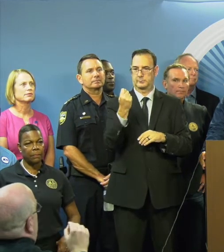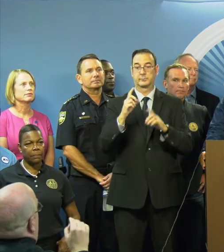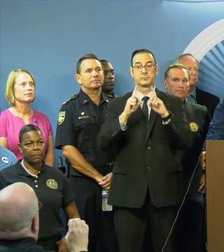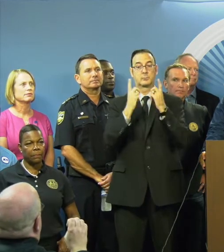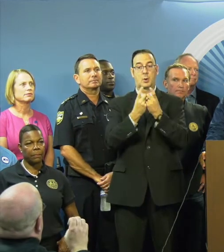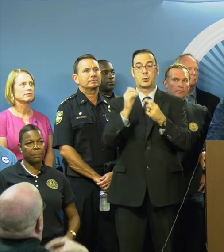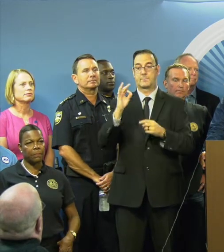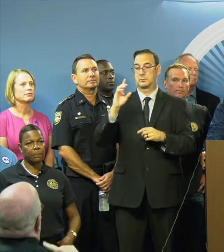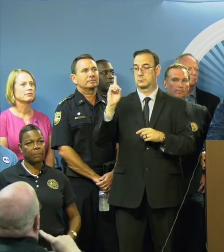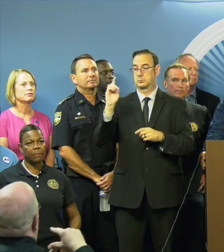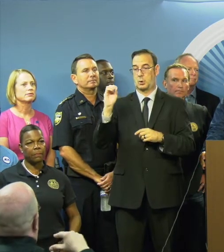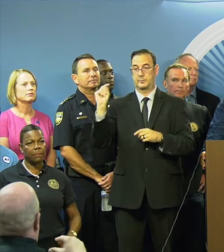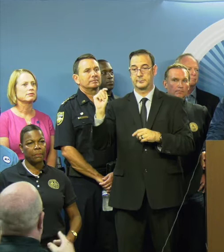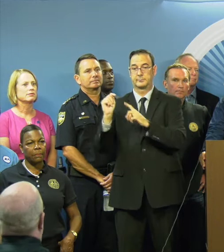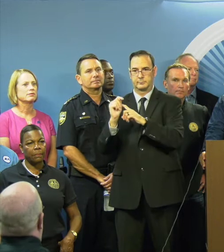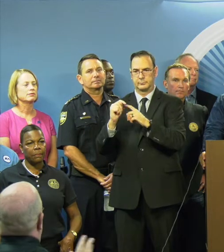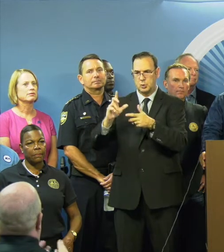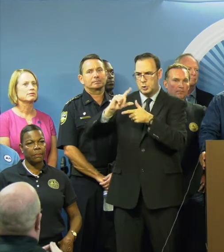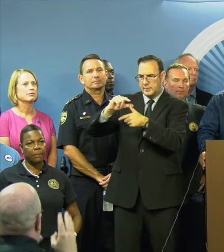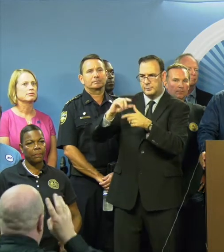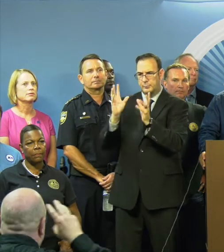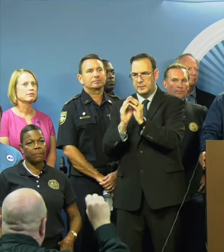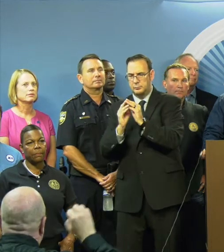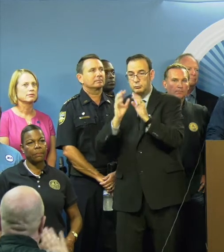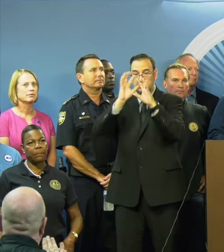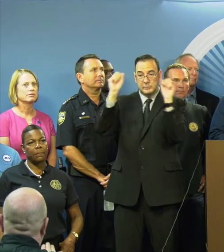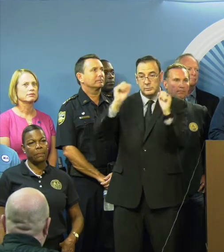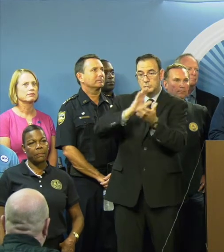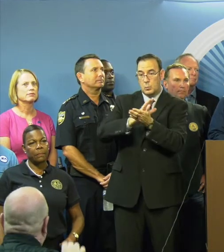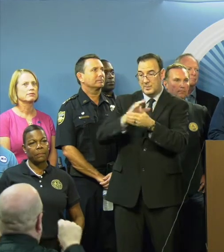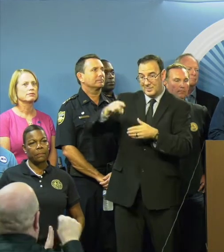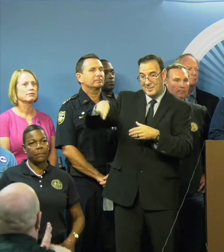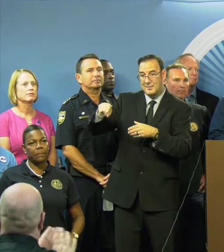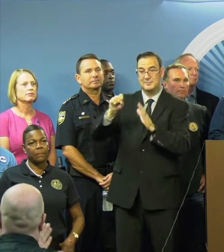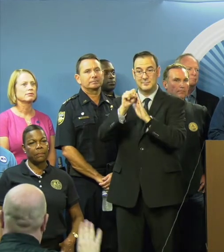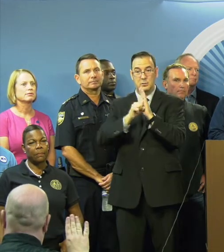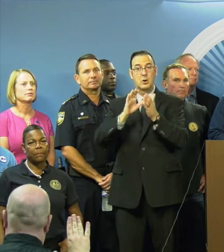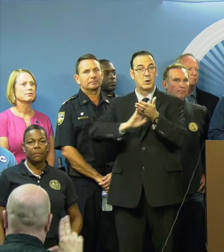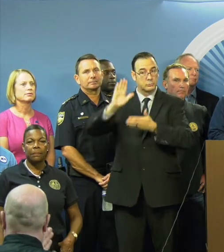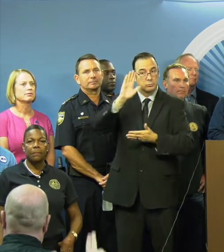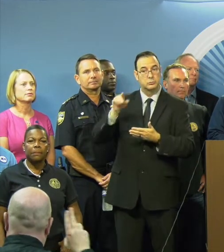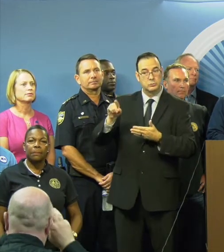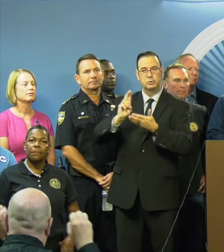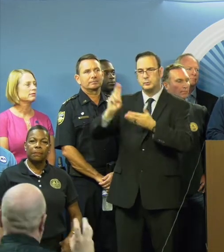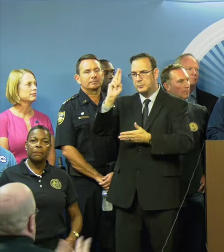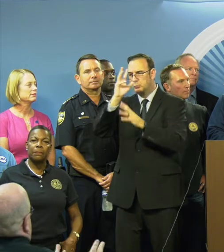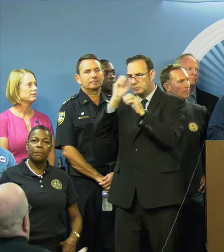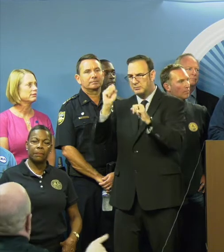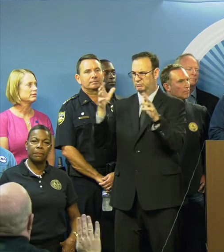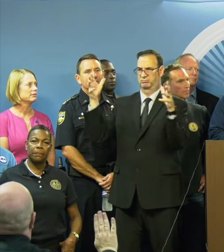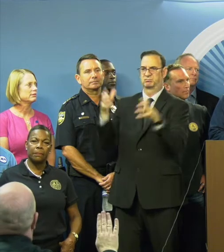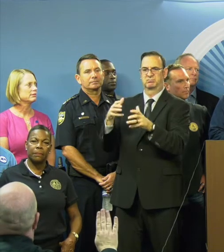a hurricane preparedness conference call with superintendents and with our state college and university presidents to receive an update on